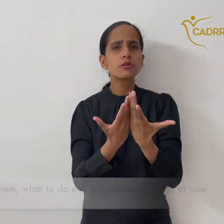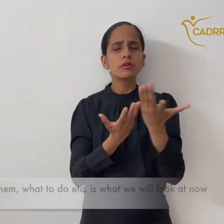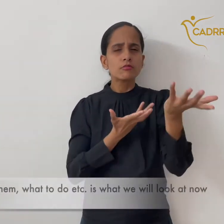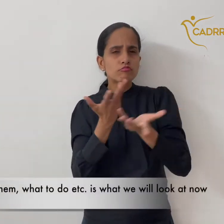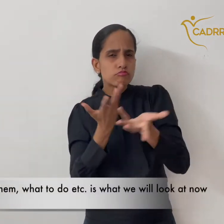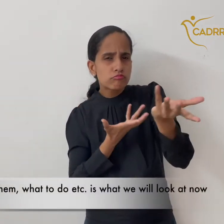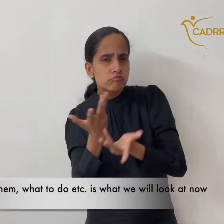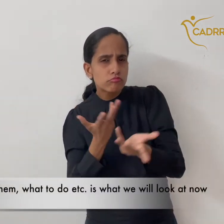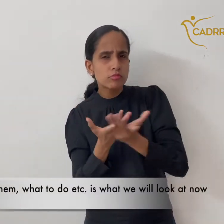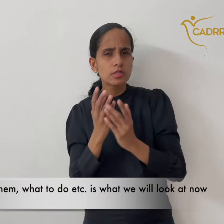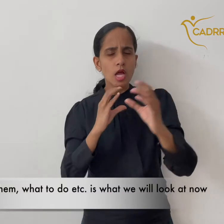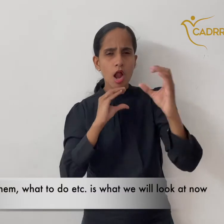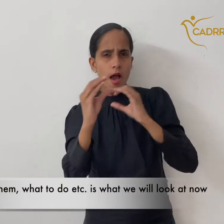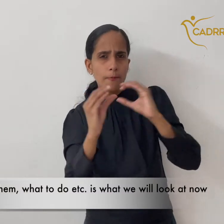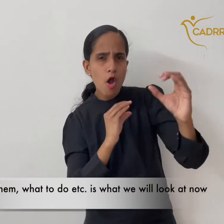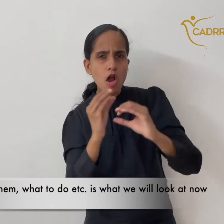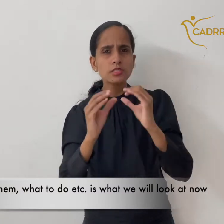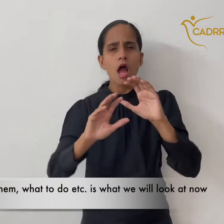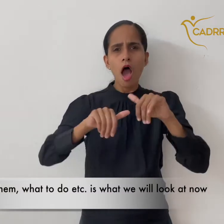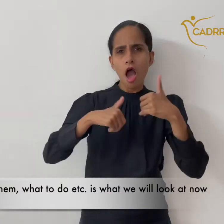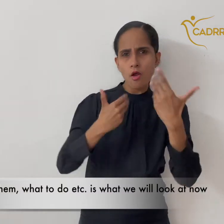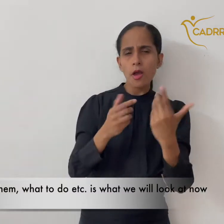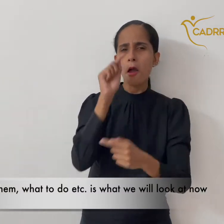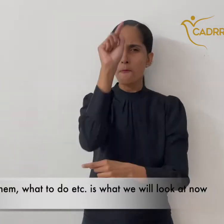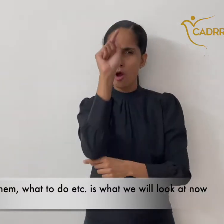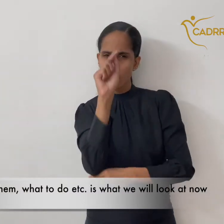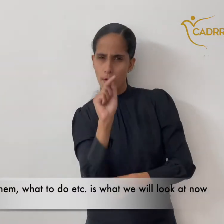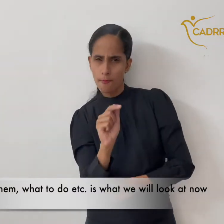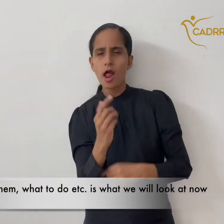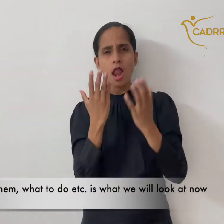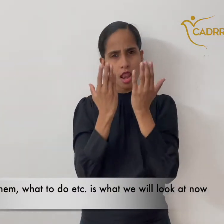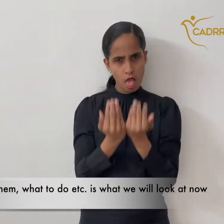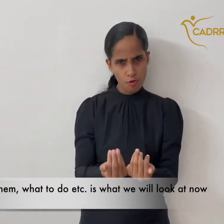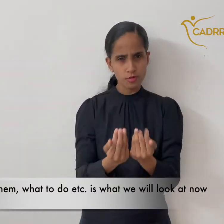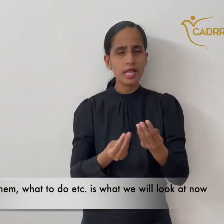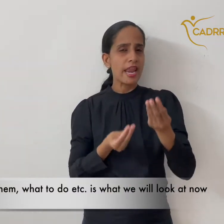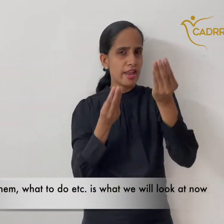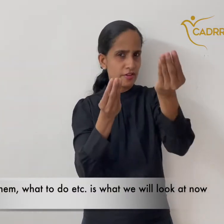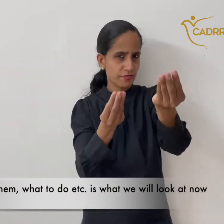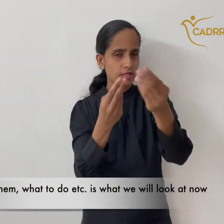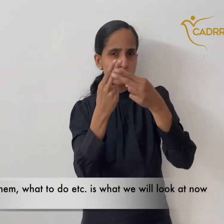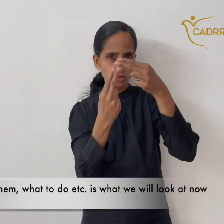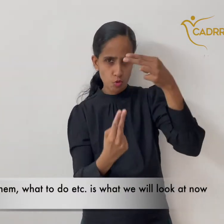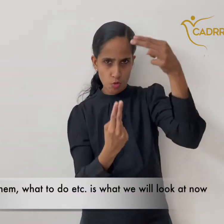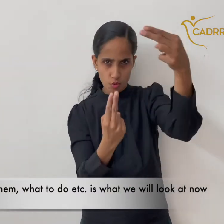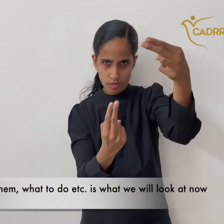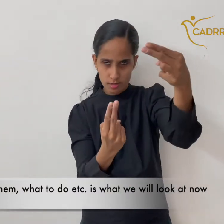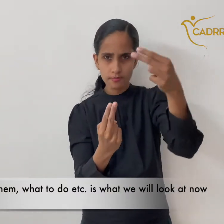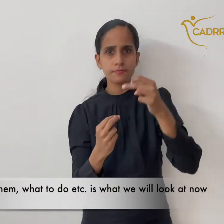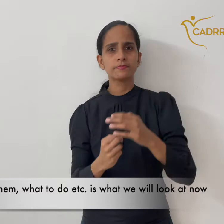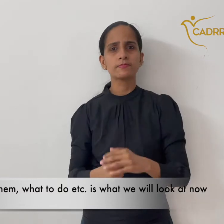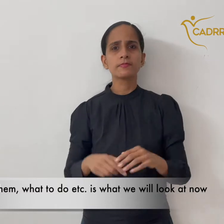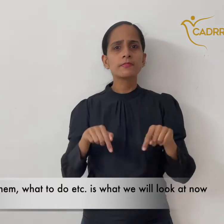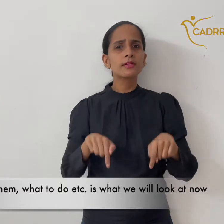how to interact with them, what to do, etc., is what we will look at now.